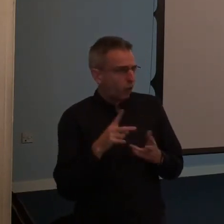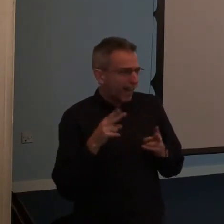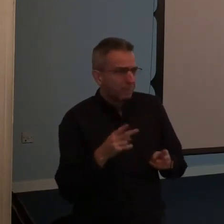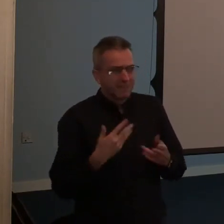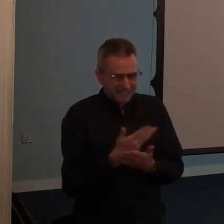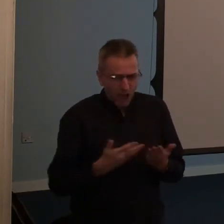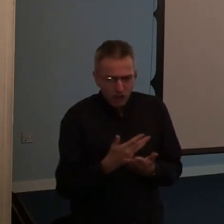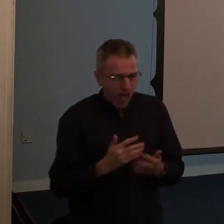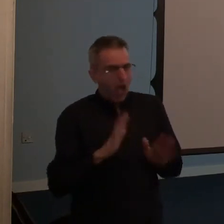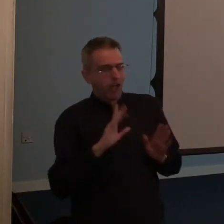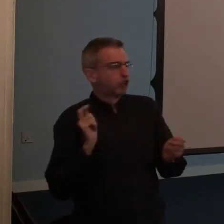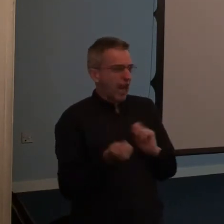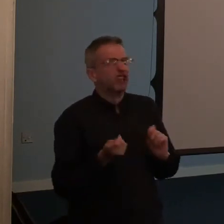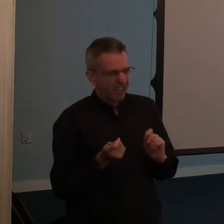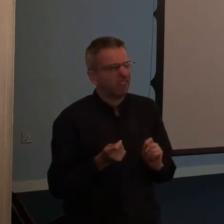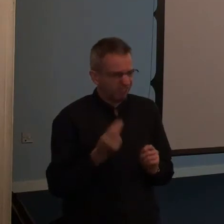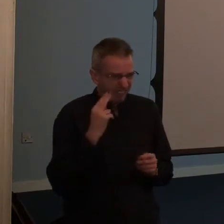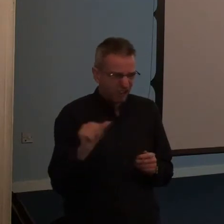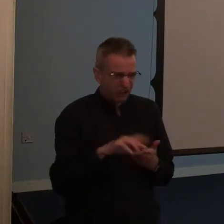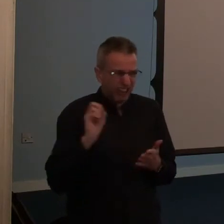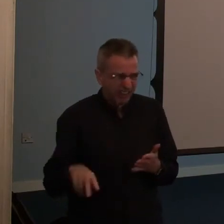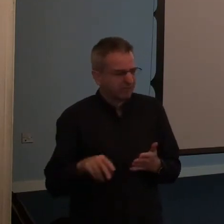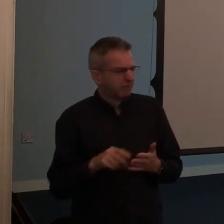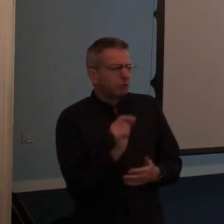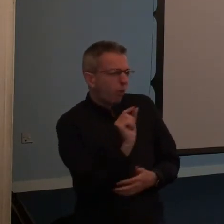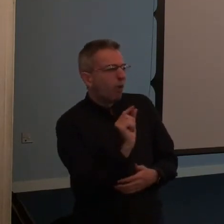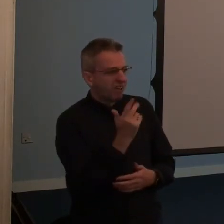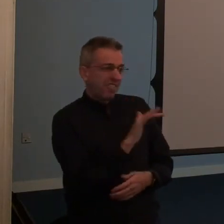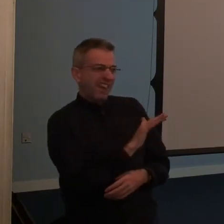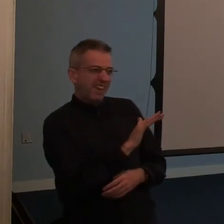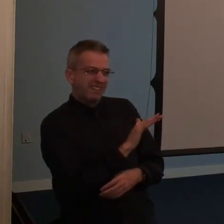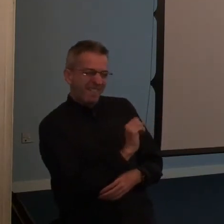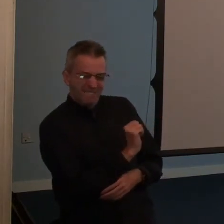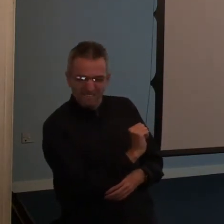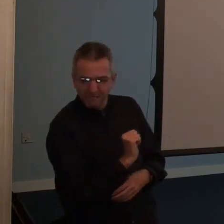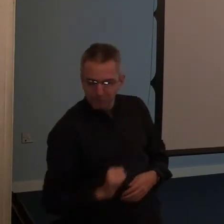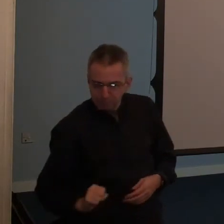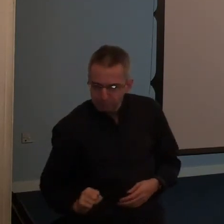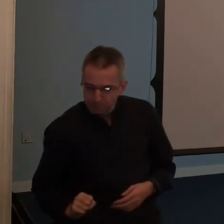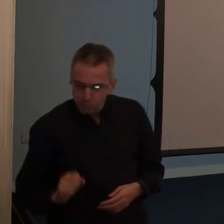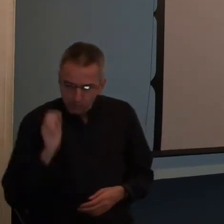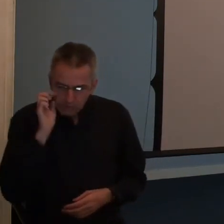that deaf genes should be, you know, having had the clips and the discussions, that's obviously influenced them as well. Now, it was a small number, but that did